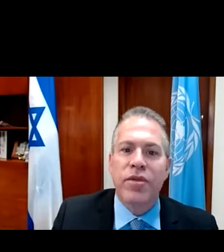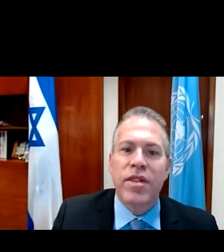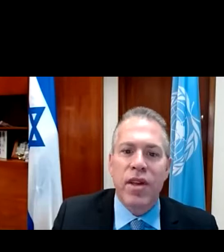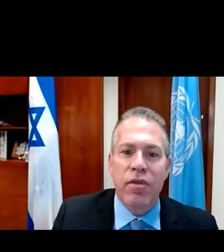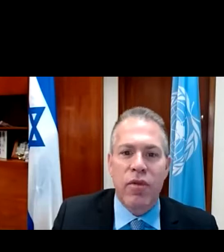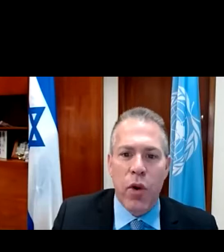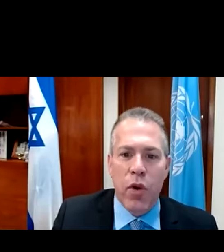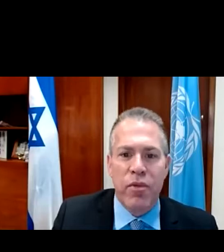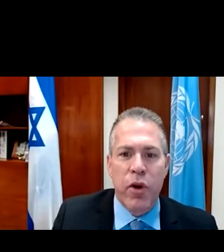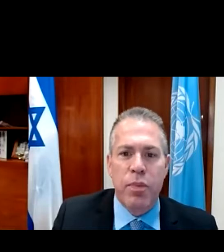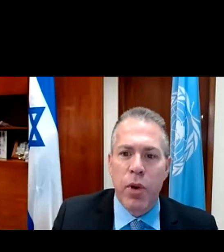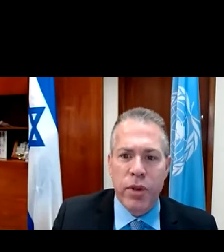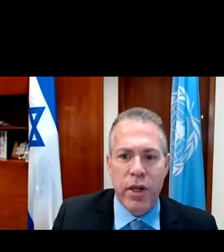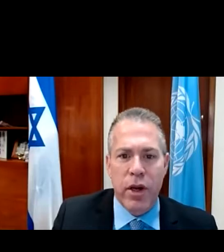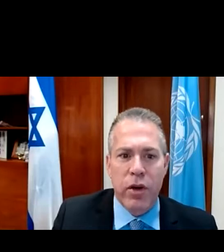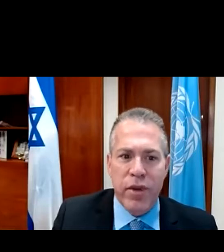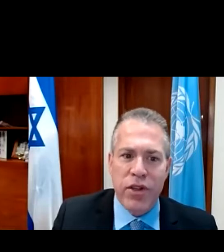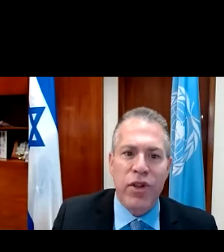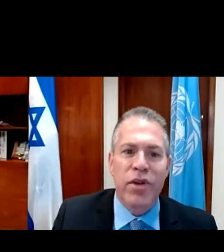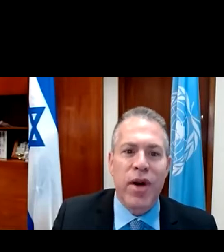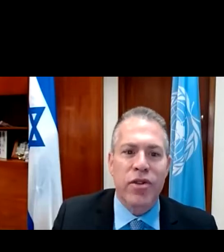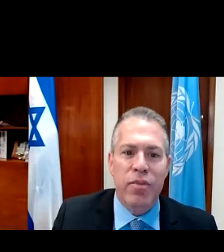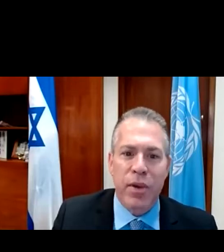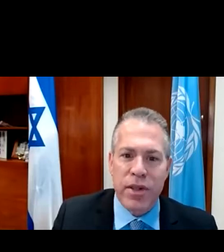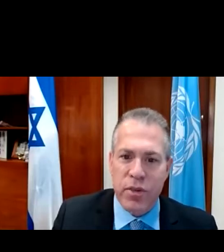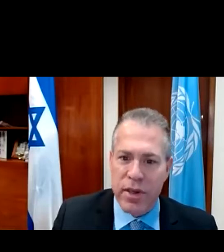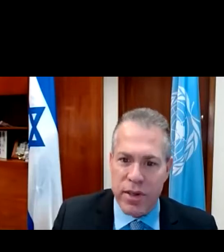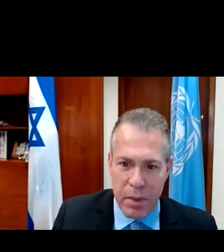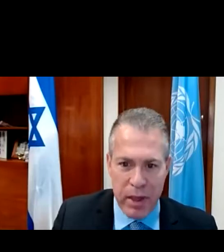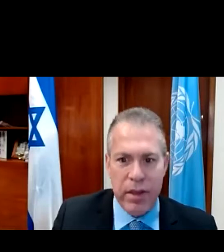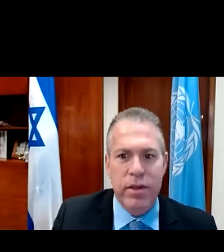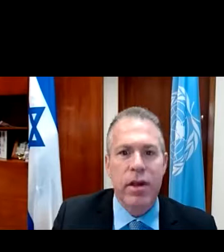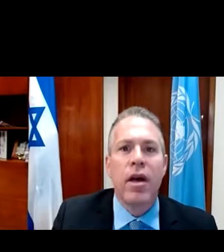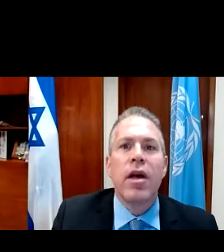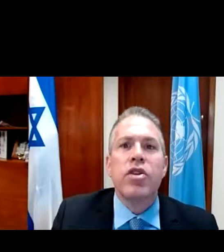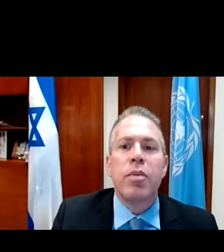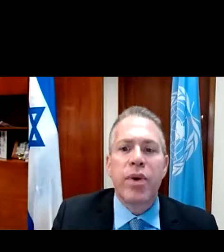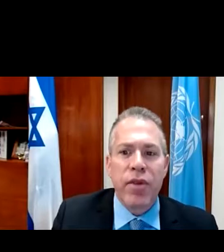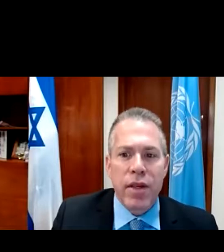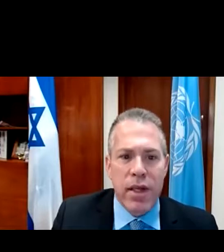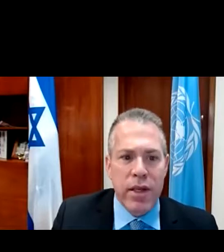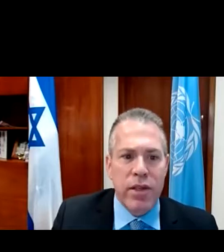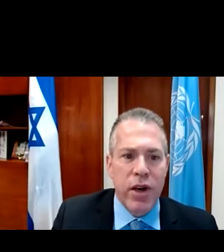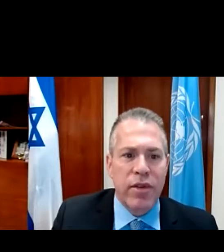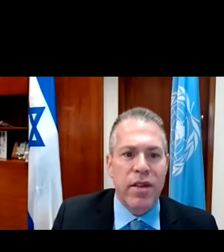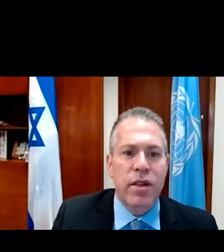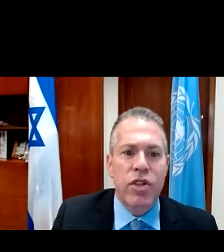co-director of the Civil Forum for Promoting the Convention on the Rights of Persons with Disabilities. She